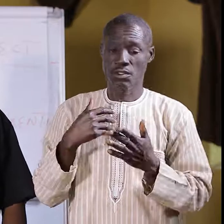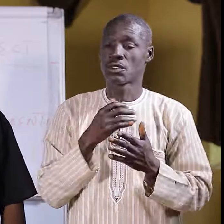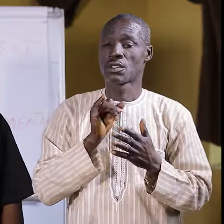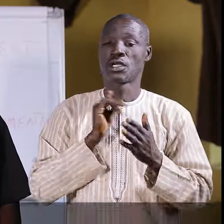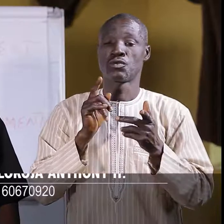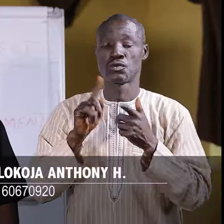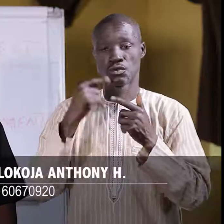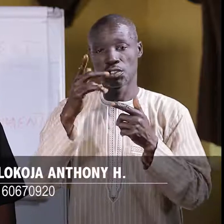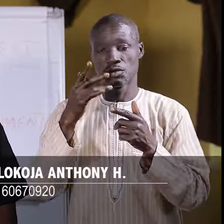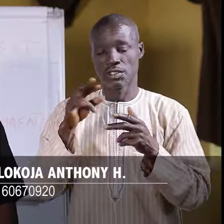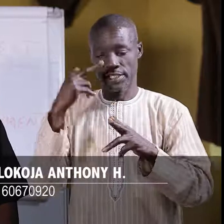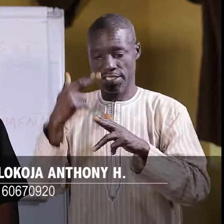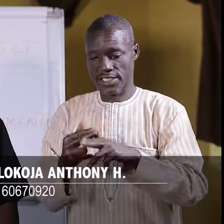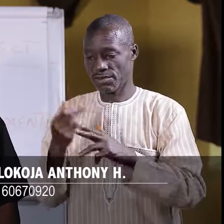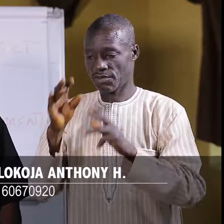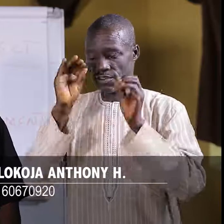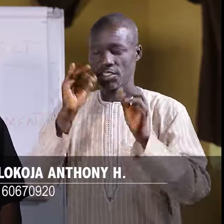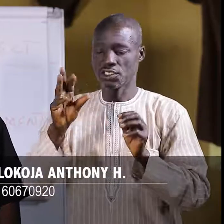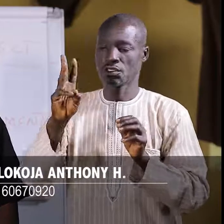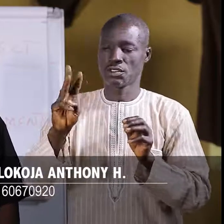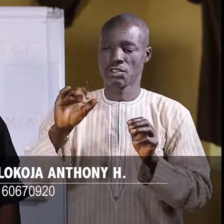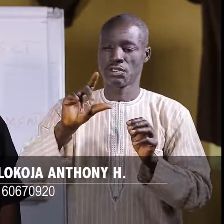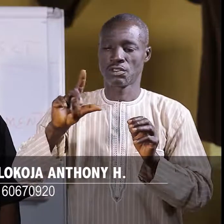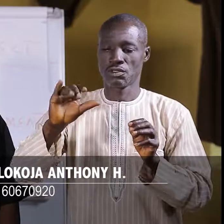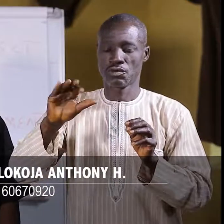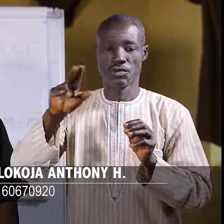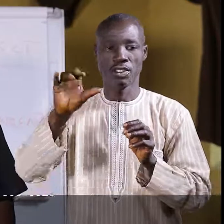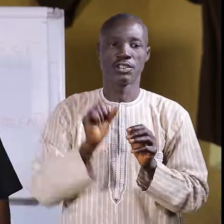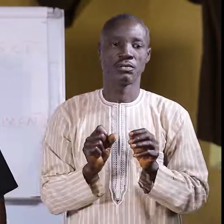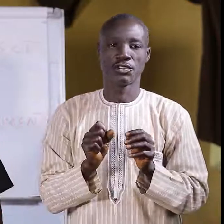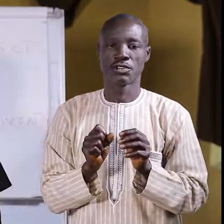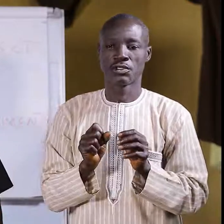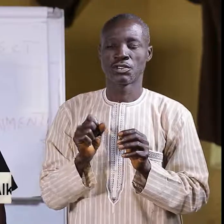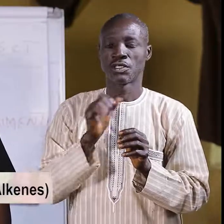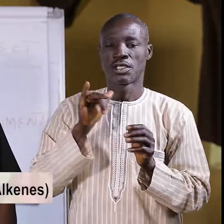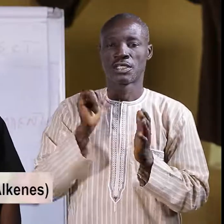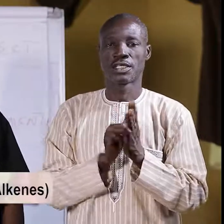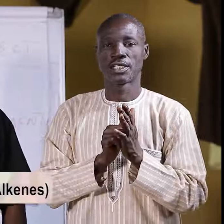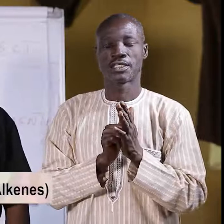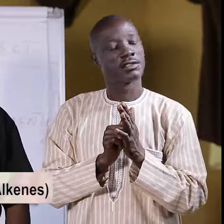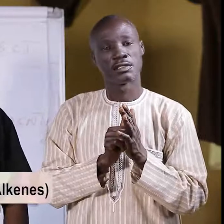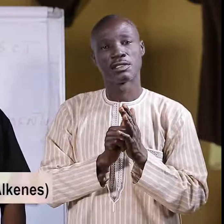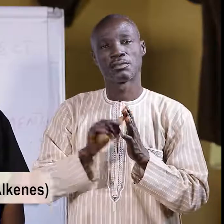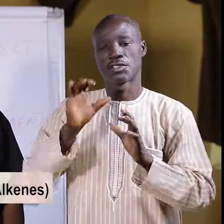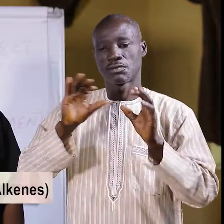introduce myself. My name is Mr. Williams Ishaku. I still remember Mr. Williams